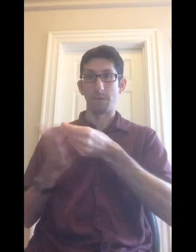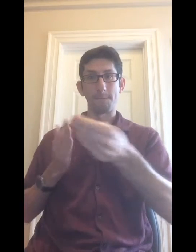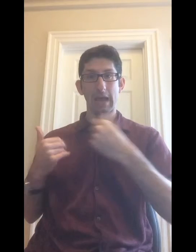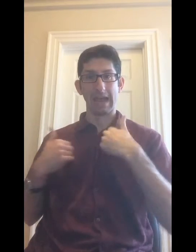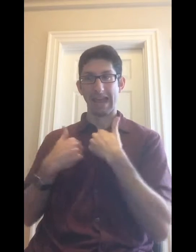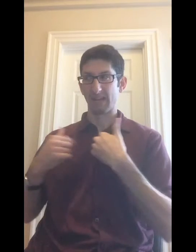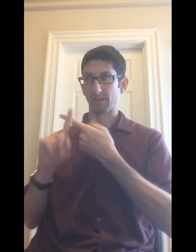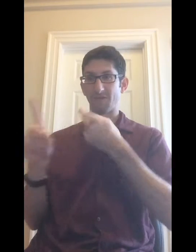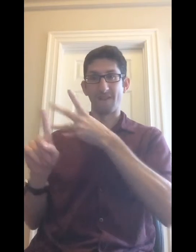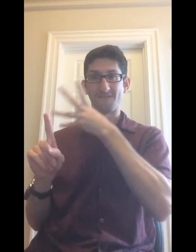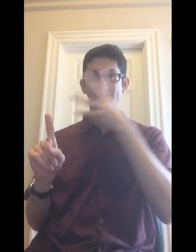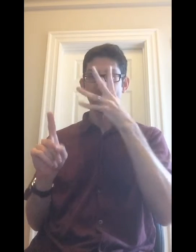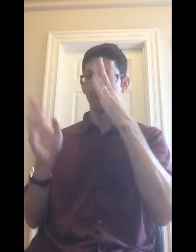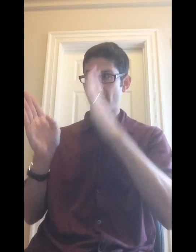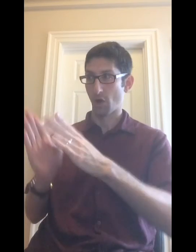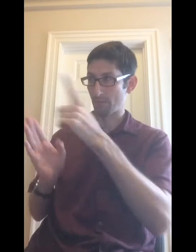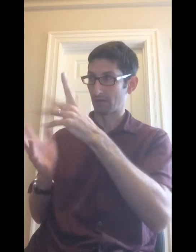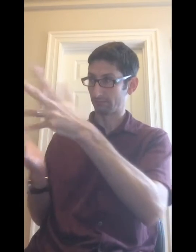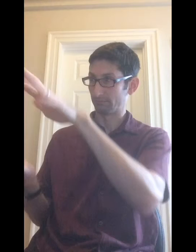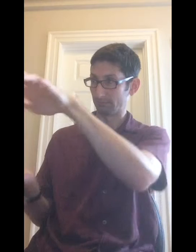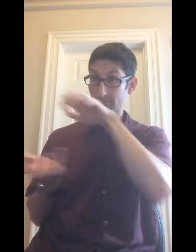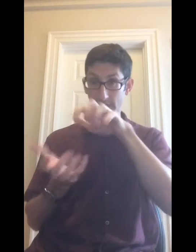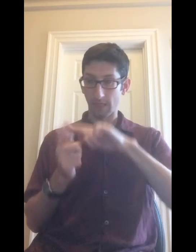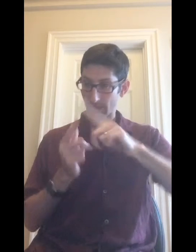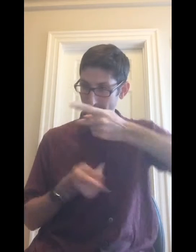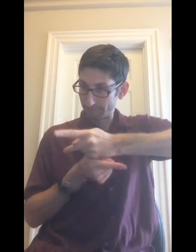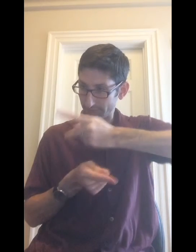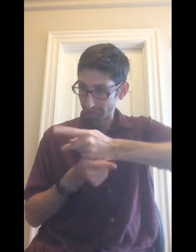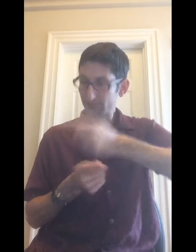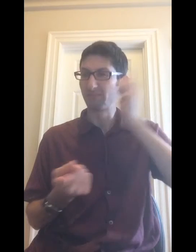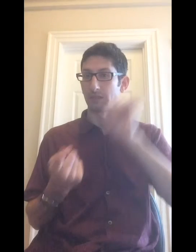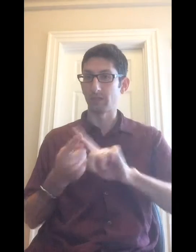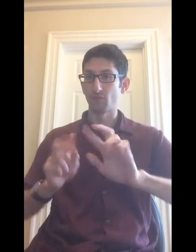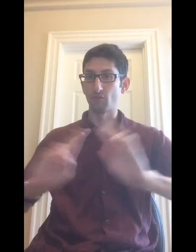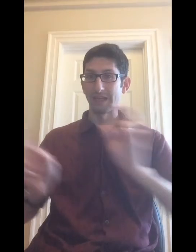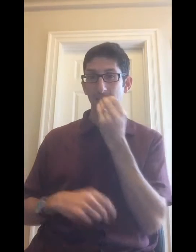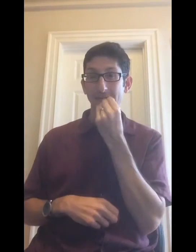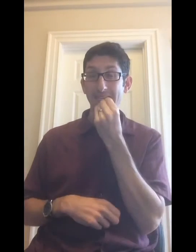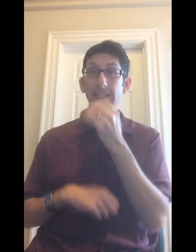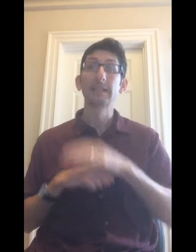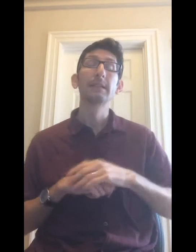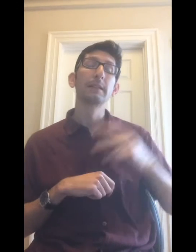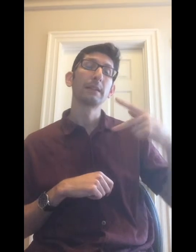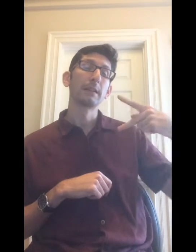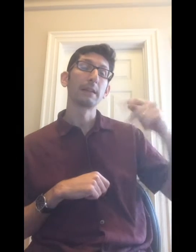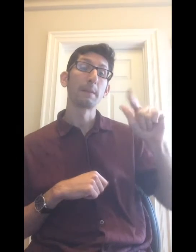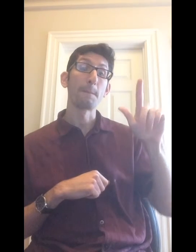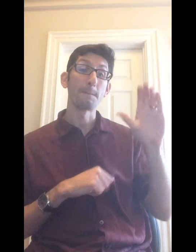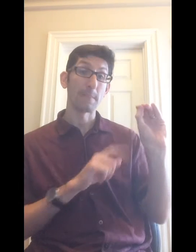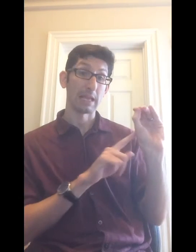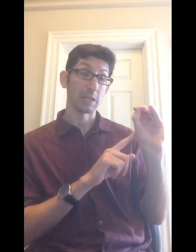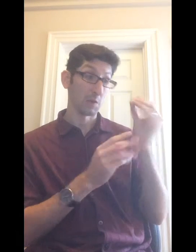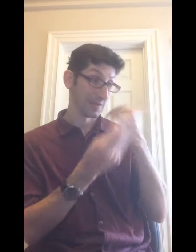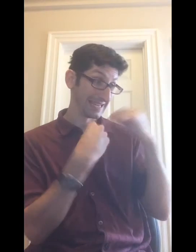to make sure that the animal has been raised in optimal standards. How does the paleo diet compare to the standard American